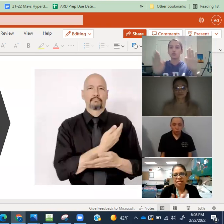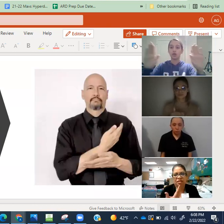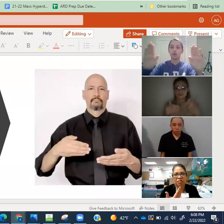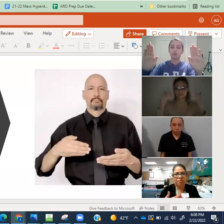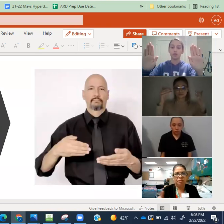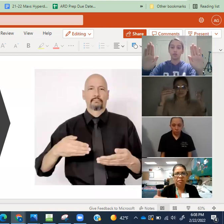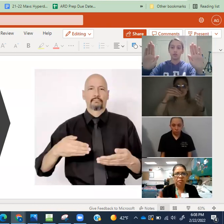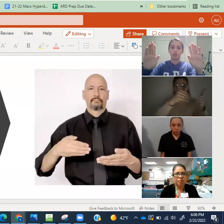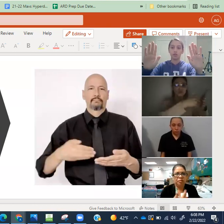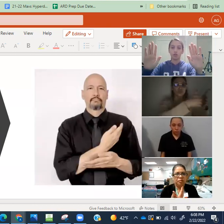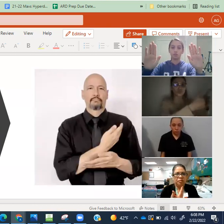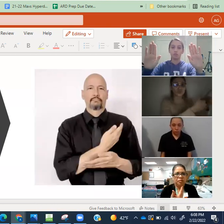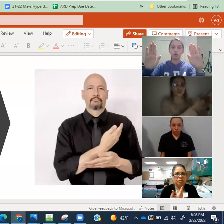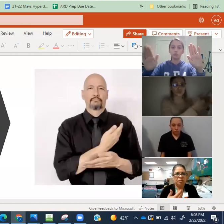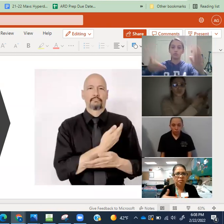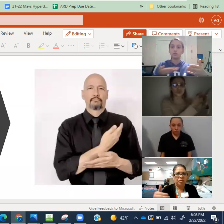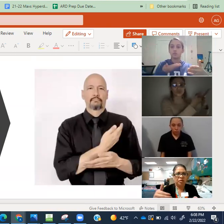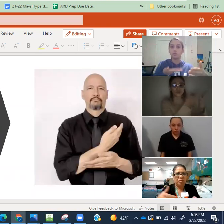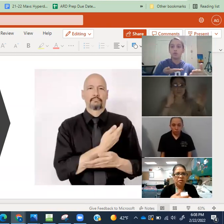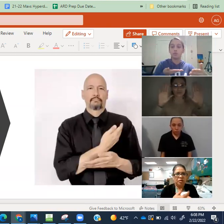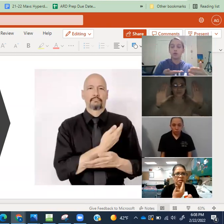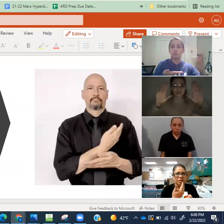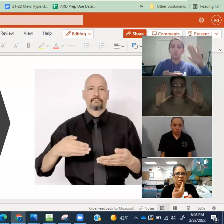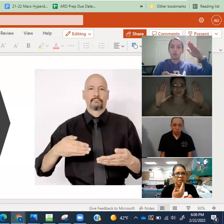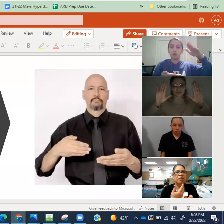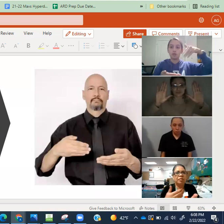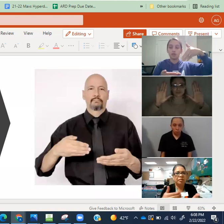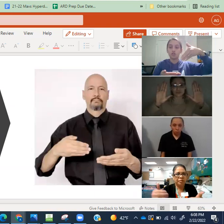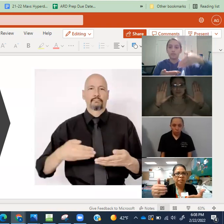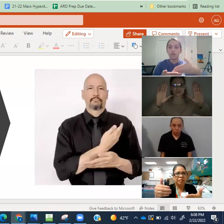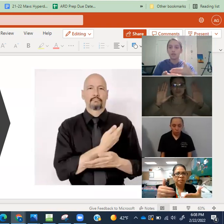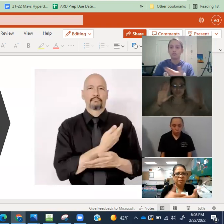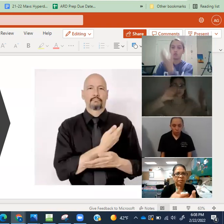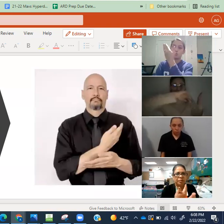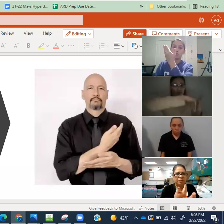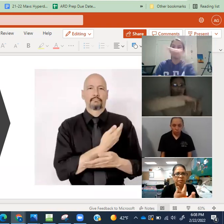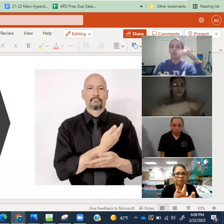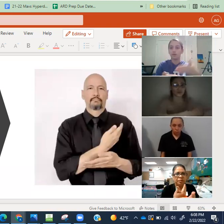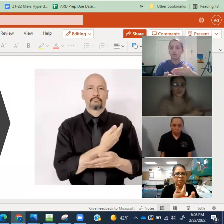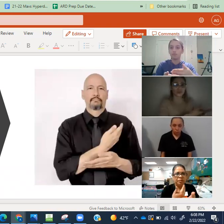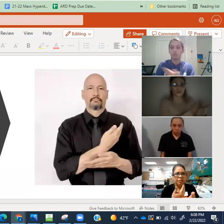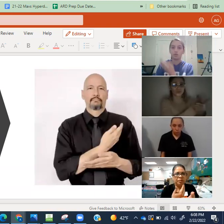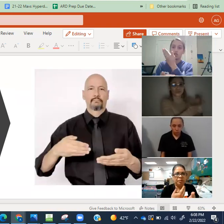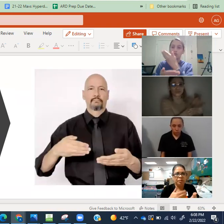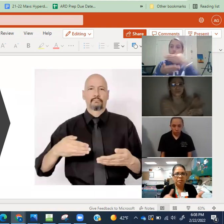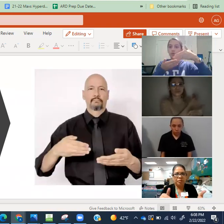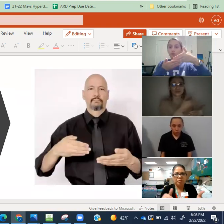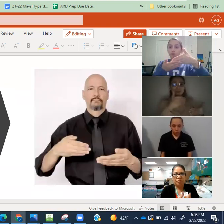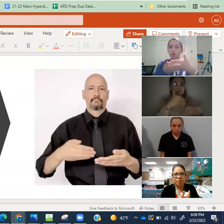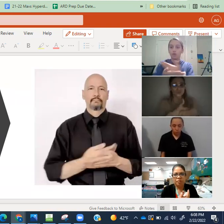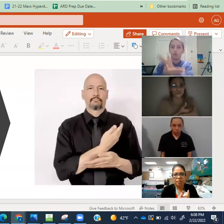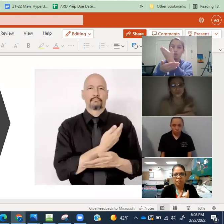New. So you have palms, one palm up, and then your dominant hand swoops up. New.